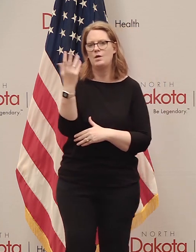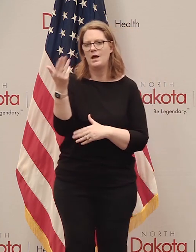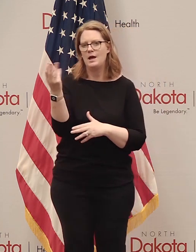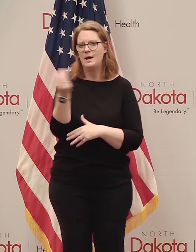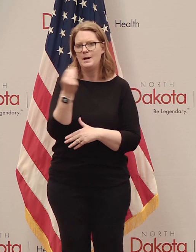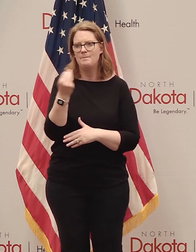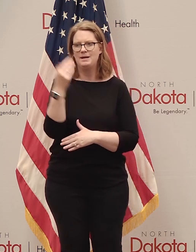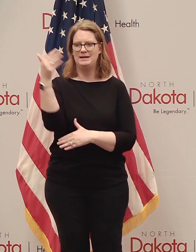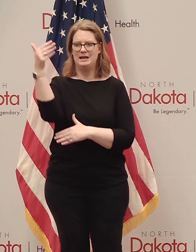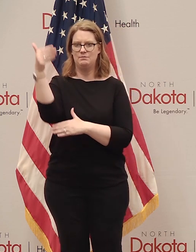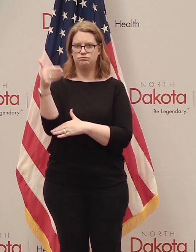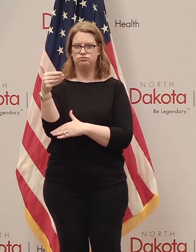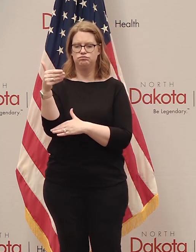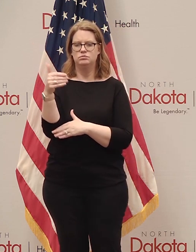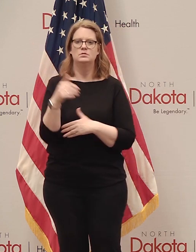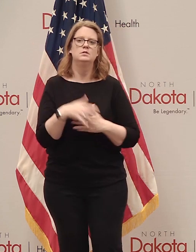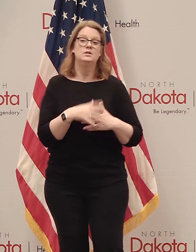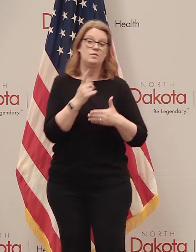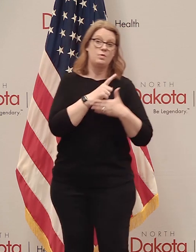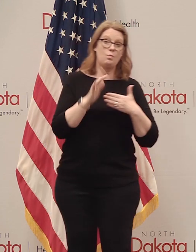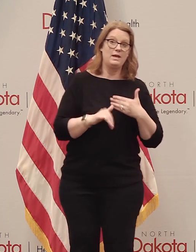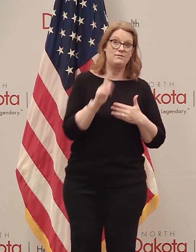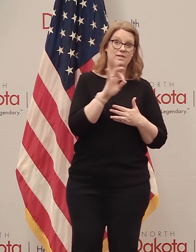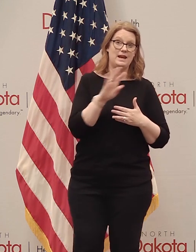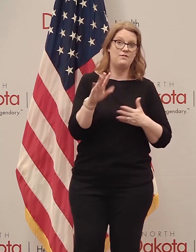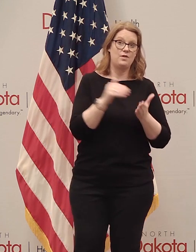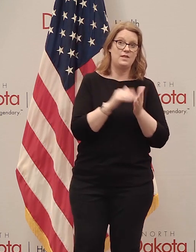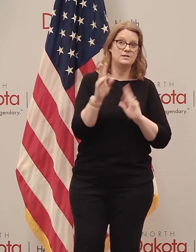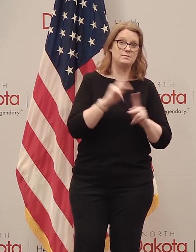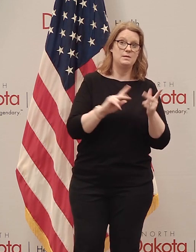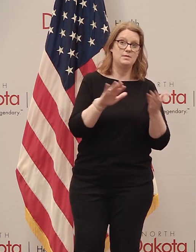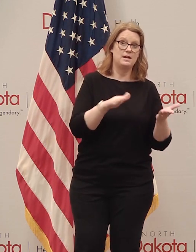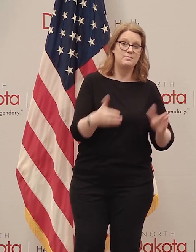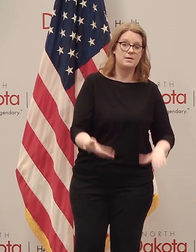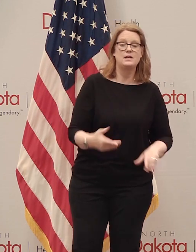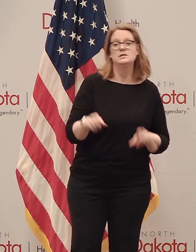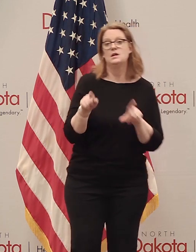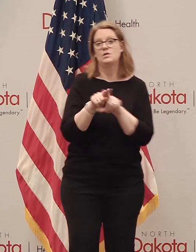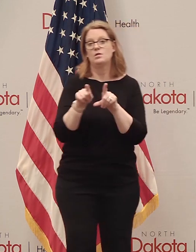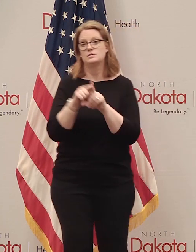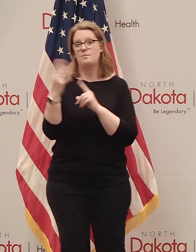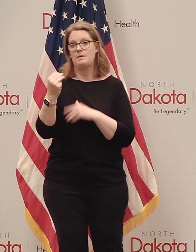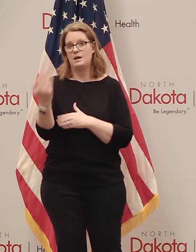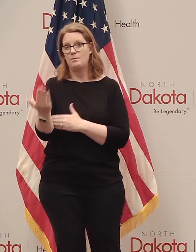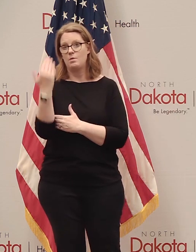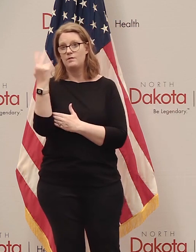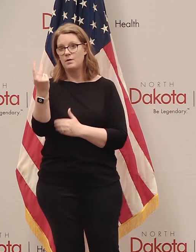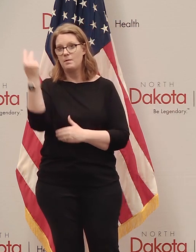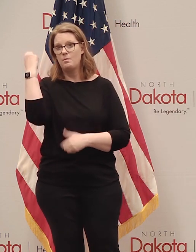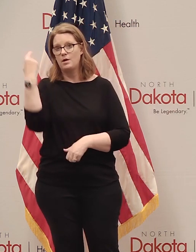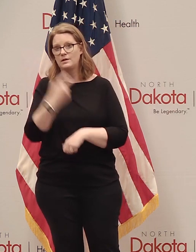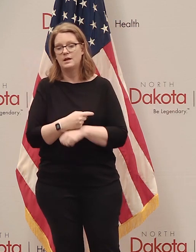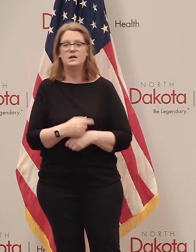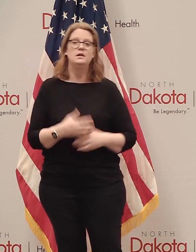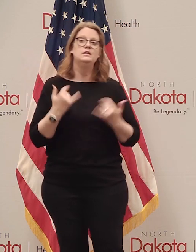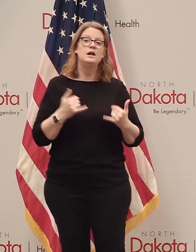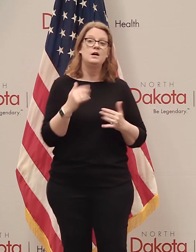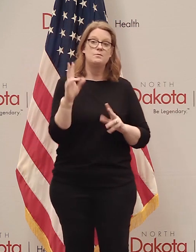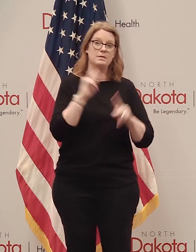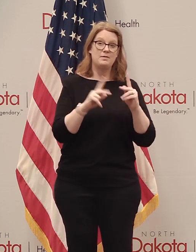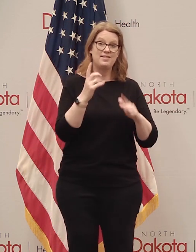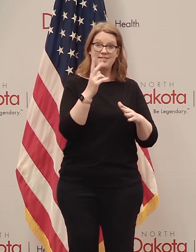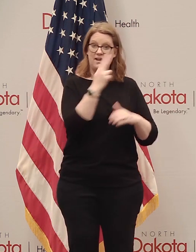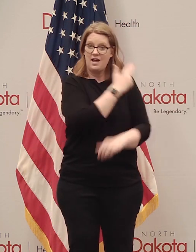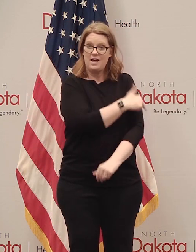for the 94,000 people who passed, and Monday morning for Memorial Day. Currently, 39 people are